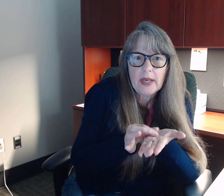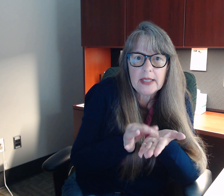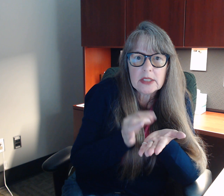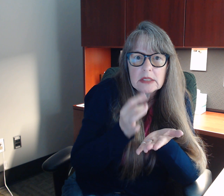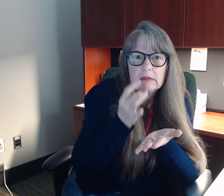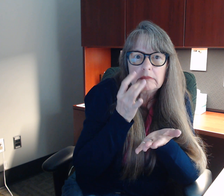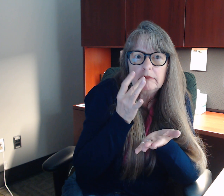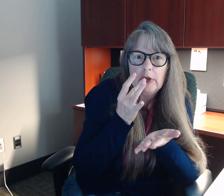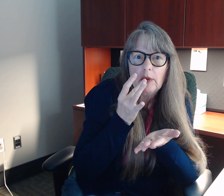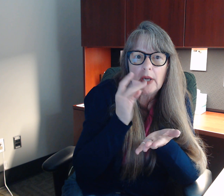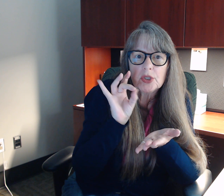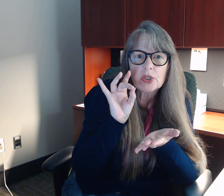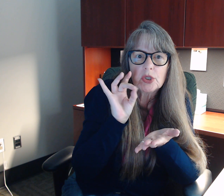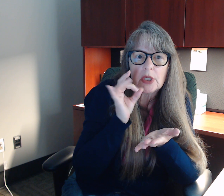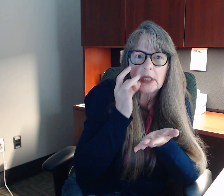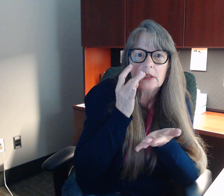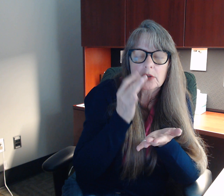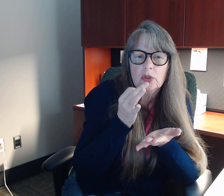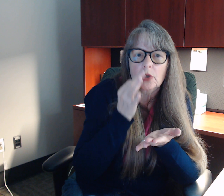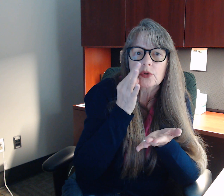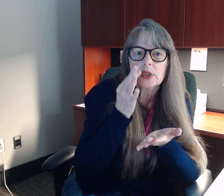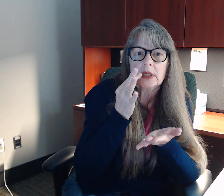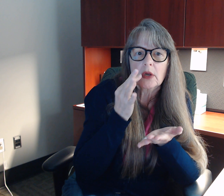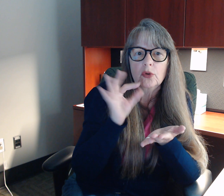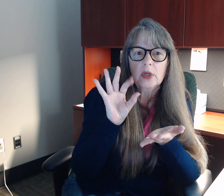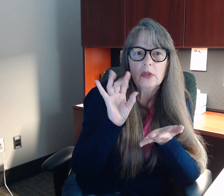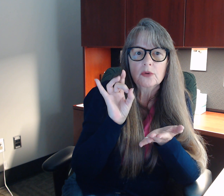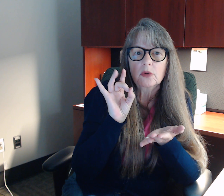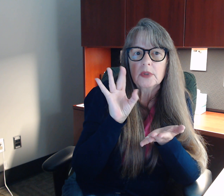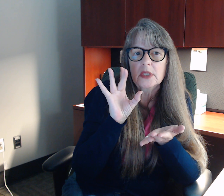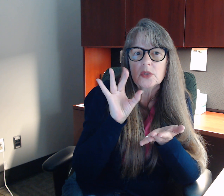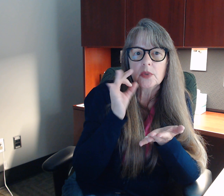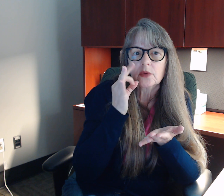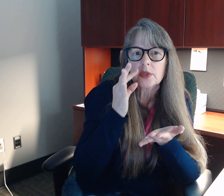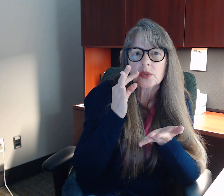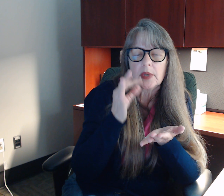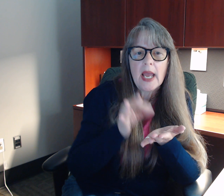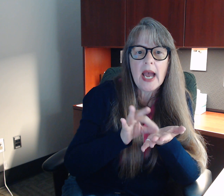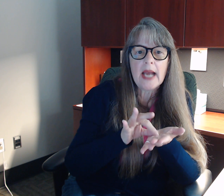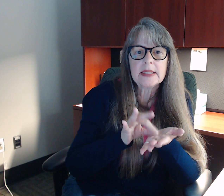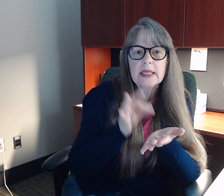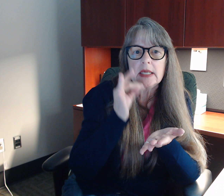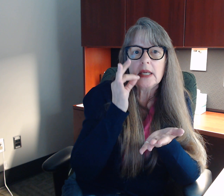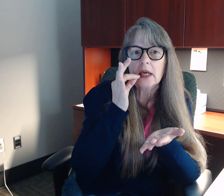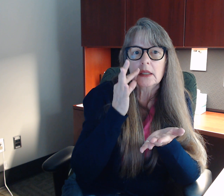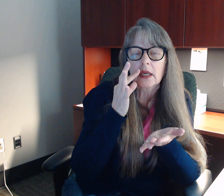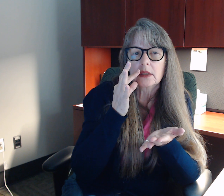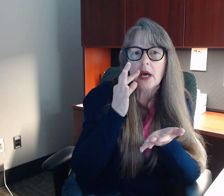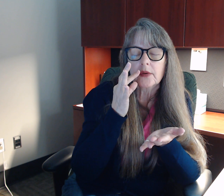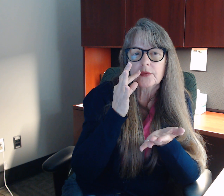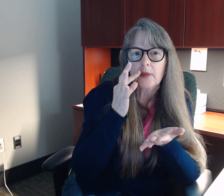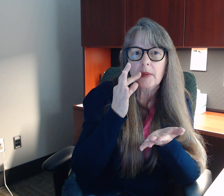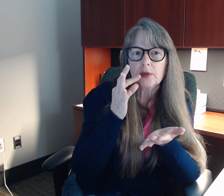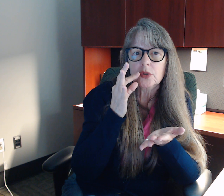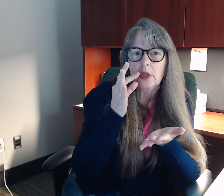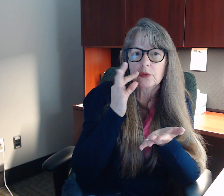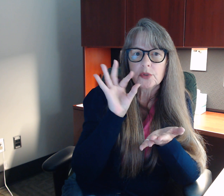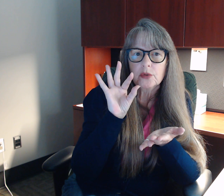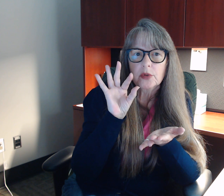just took it. Just a little. You can either do it with this one or this one. I see a lot of deaf people either do their